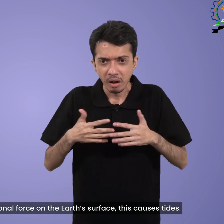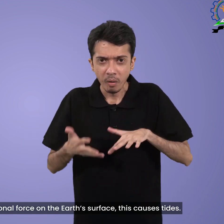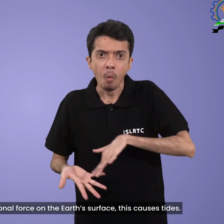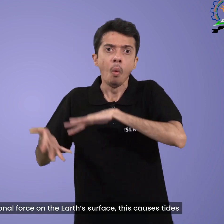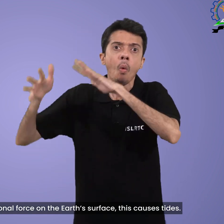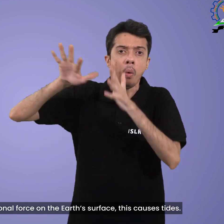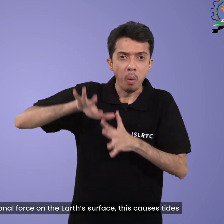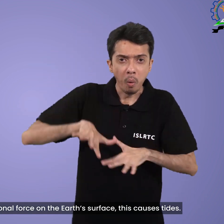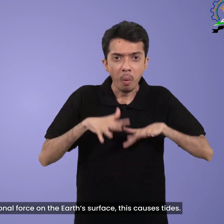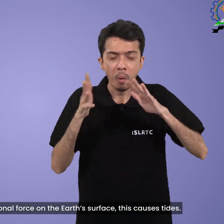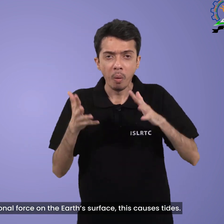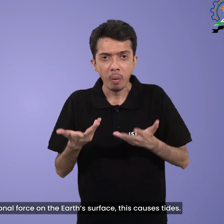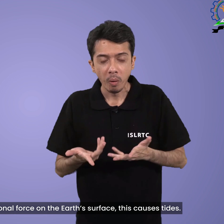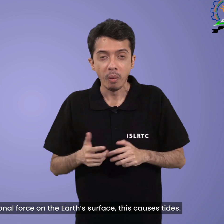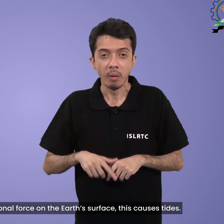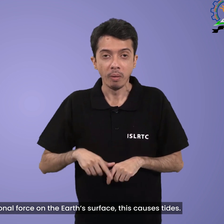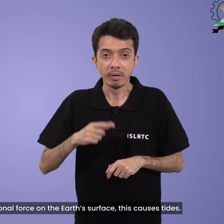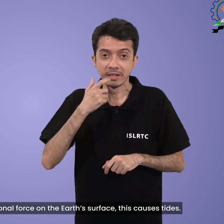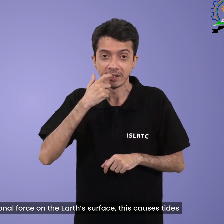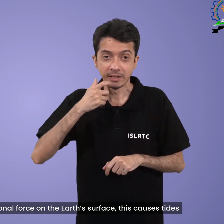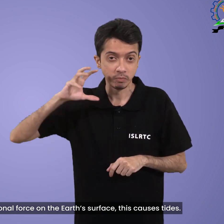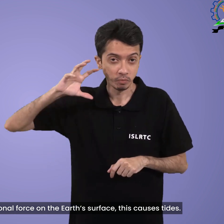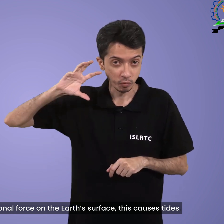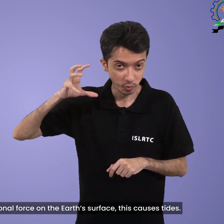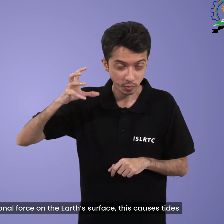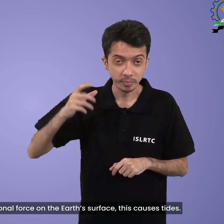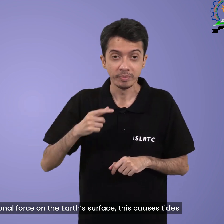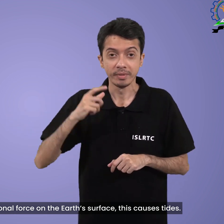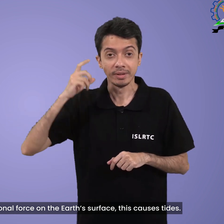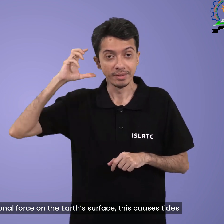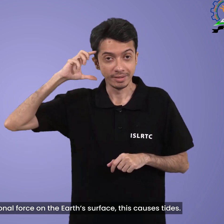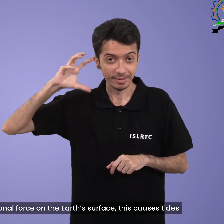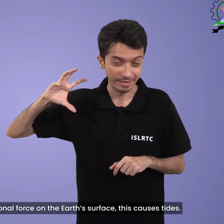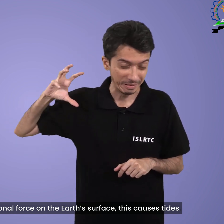put gravitational force on the Earth's surface. This causes tides.